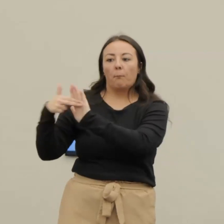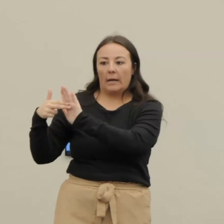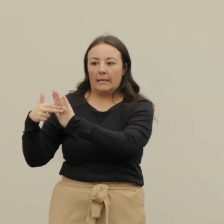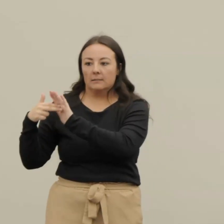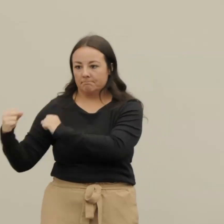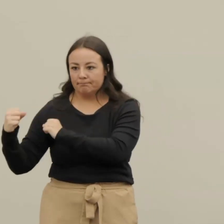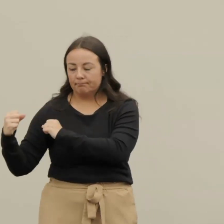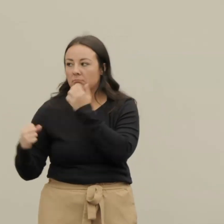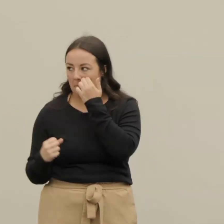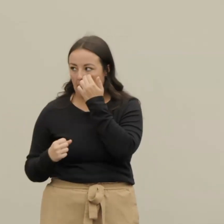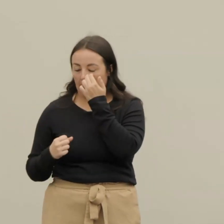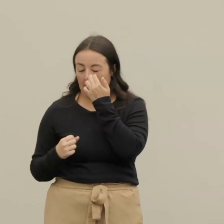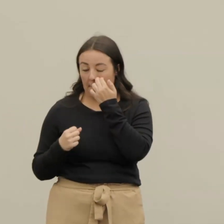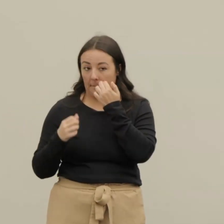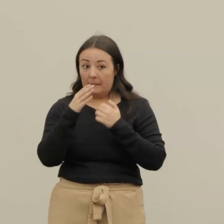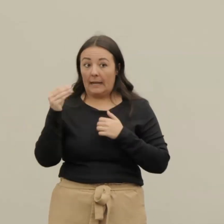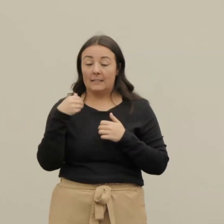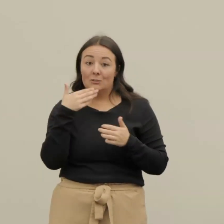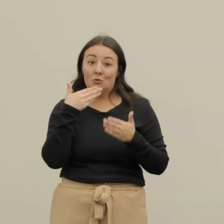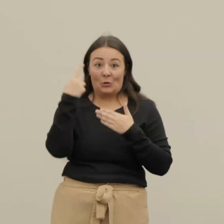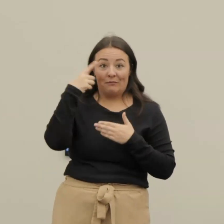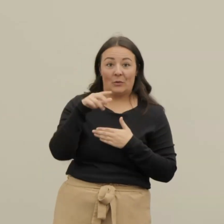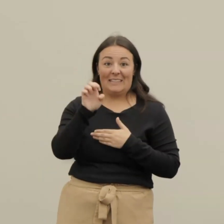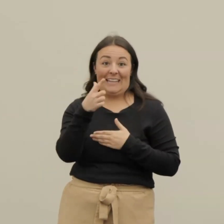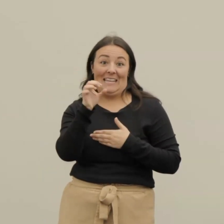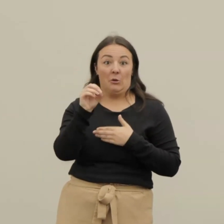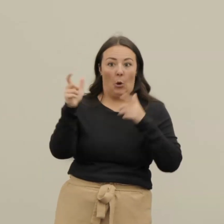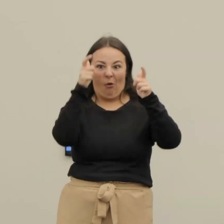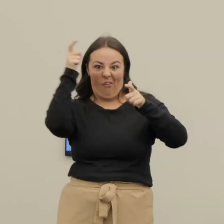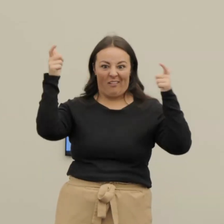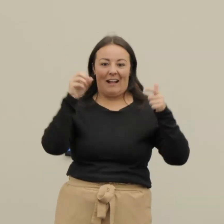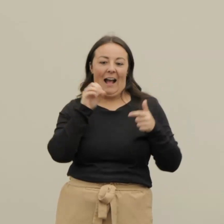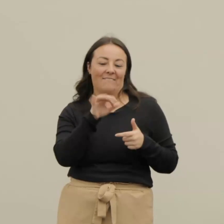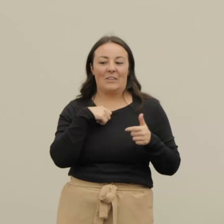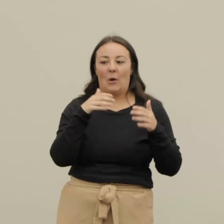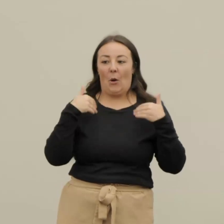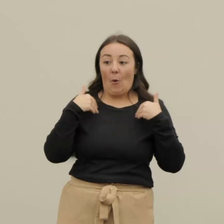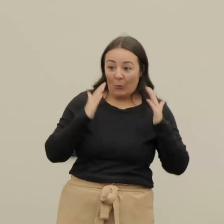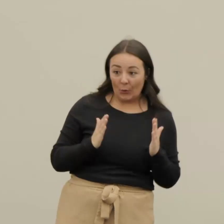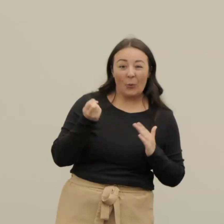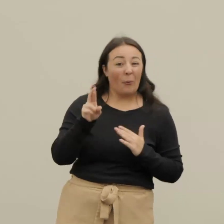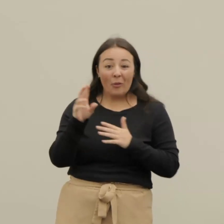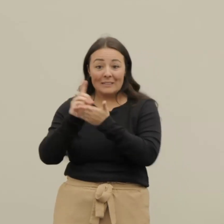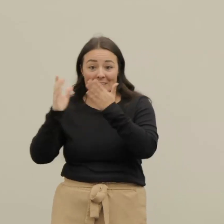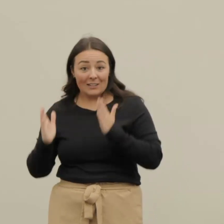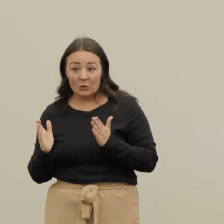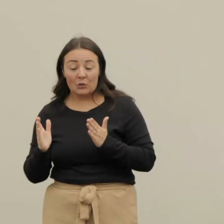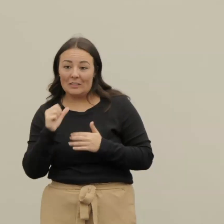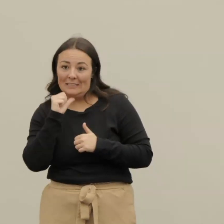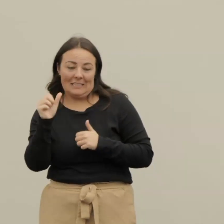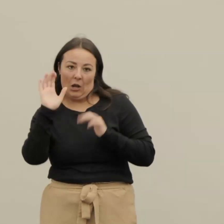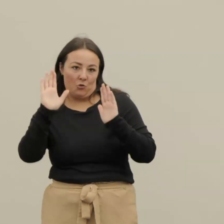for the ego of the owner or the ego of the designer does not build brand.